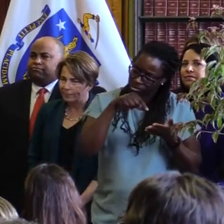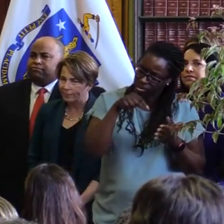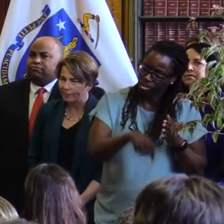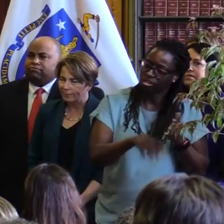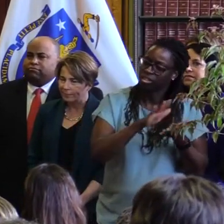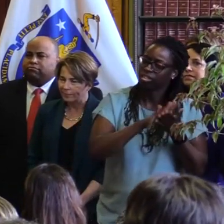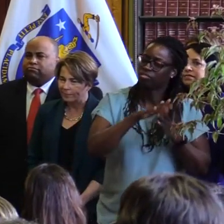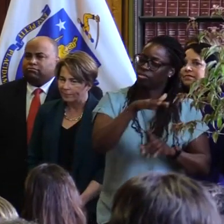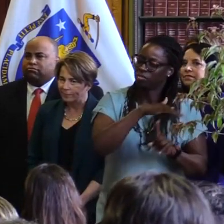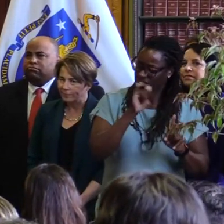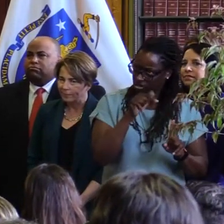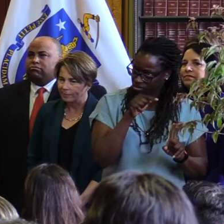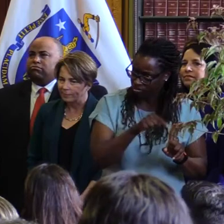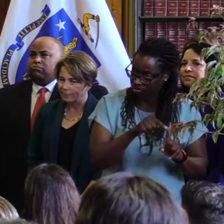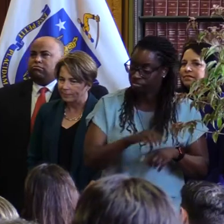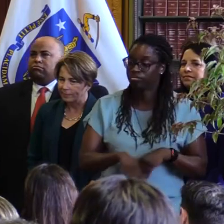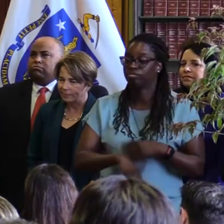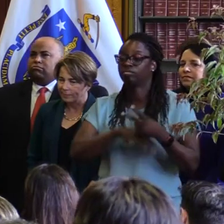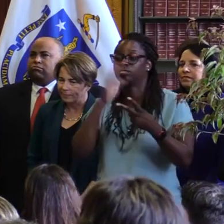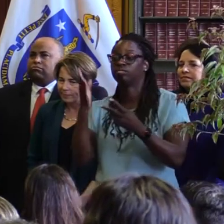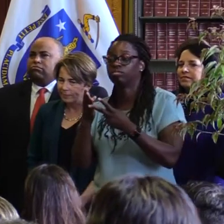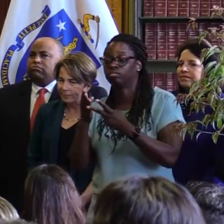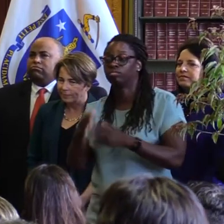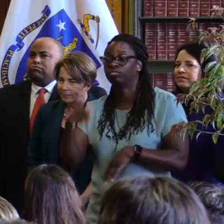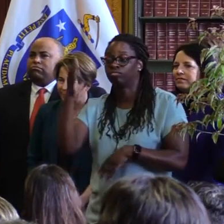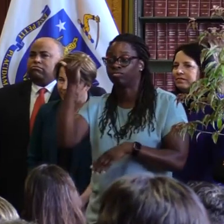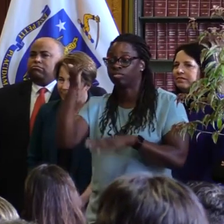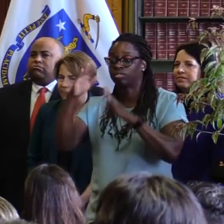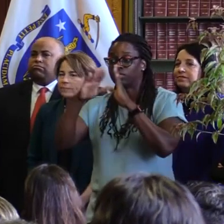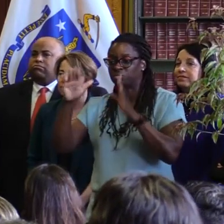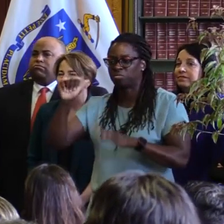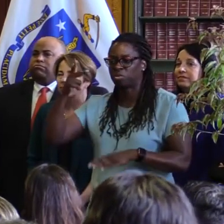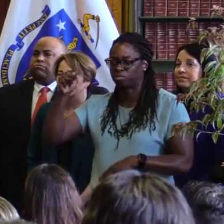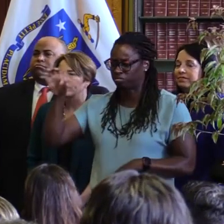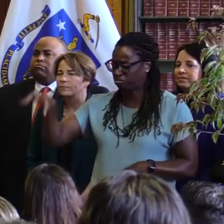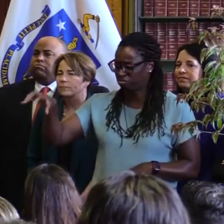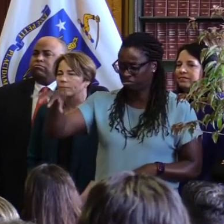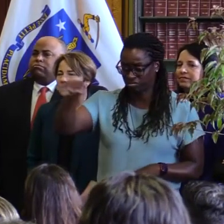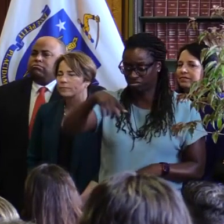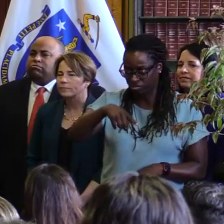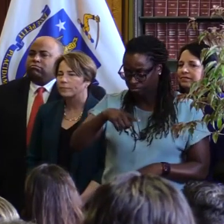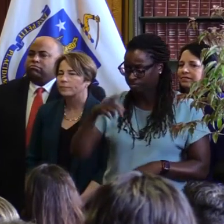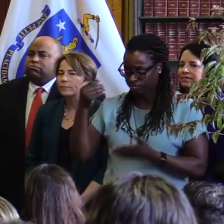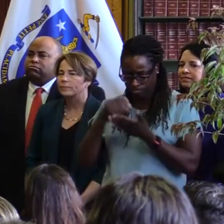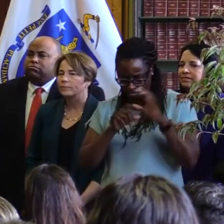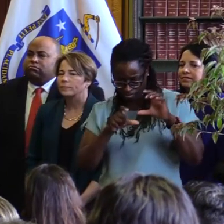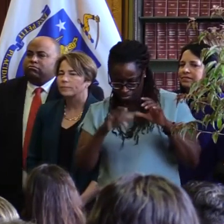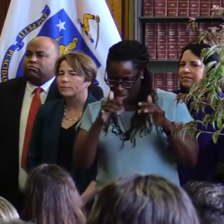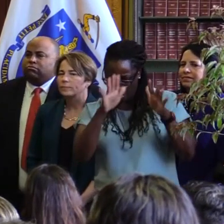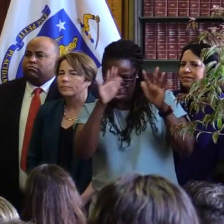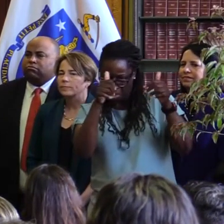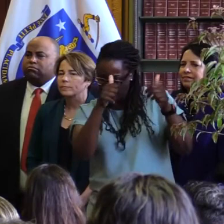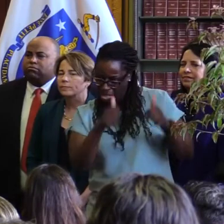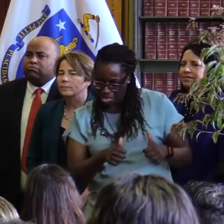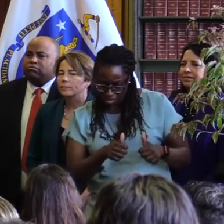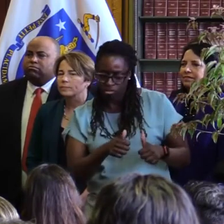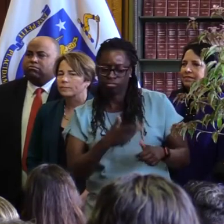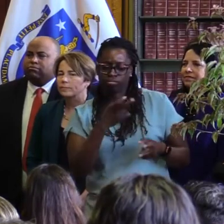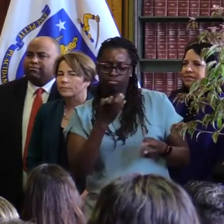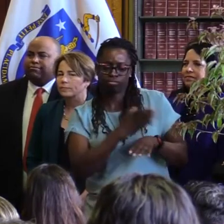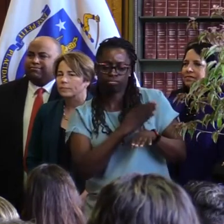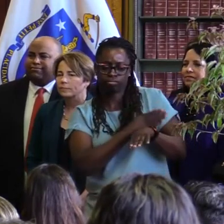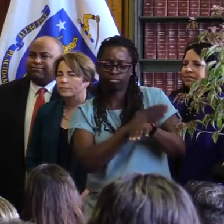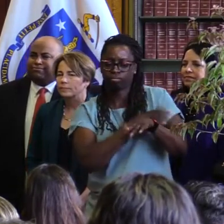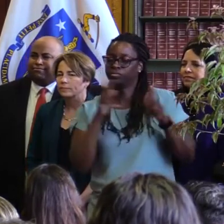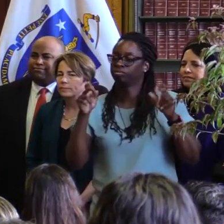more units inside. It focuses specifically on large, affordable, multifamily housing in line with our commitment to make